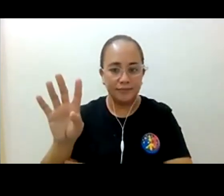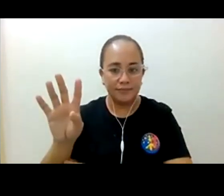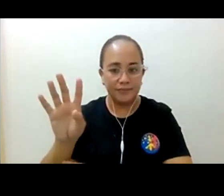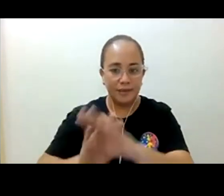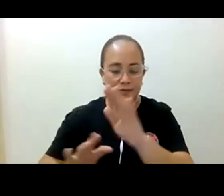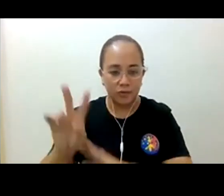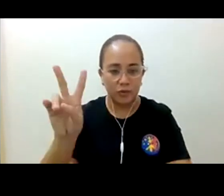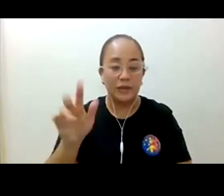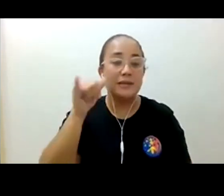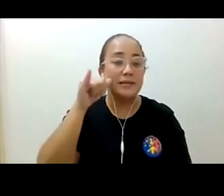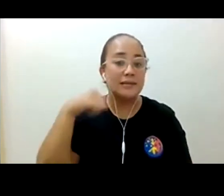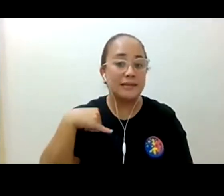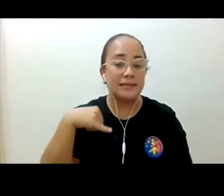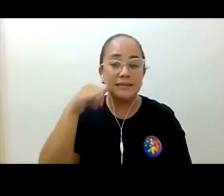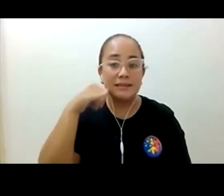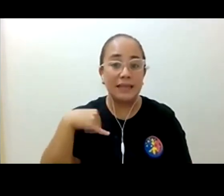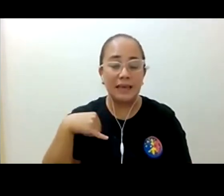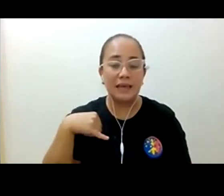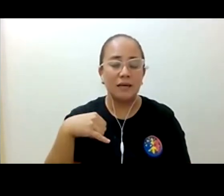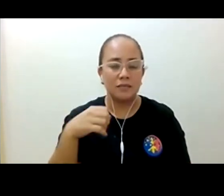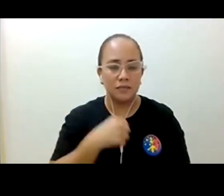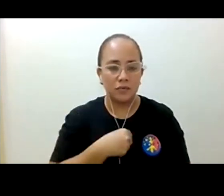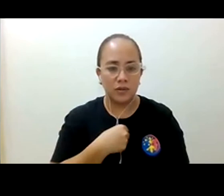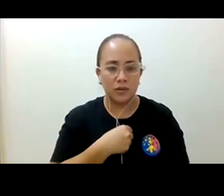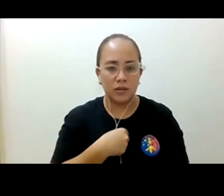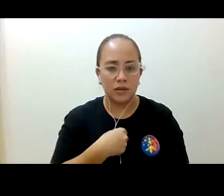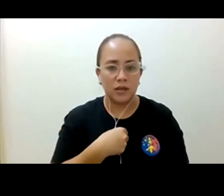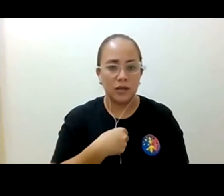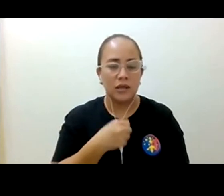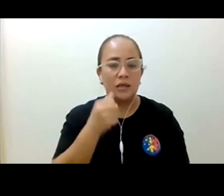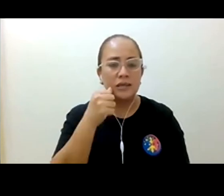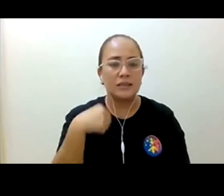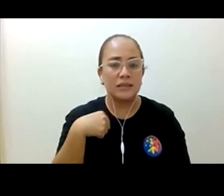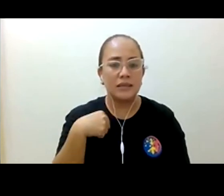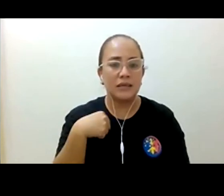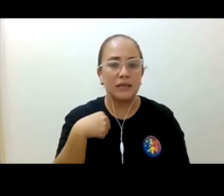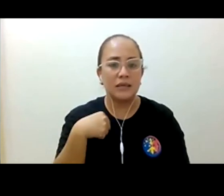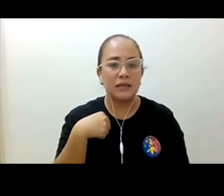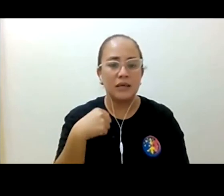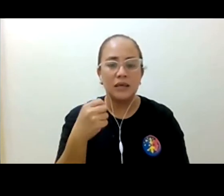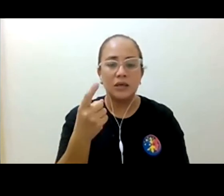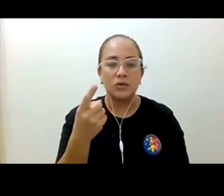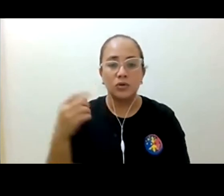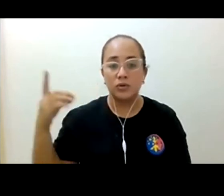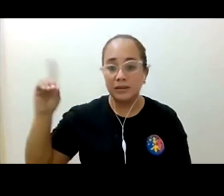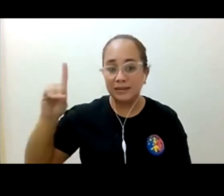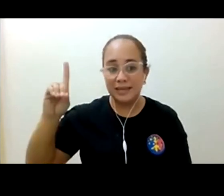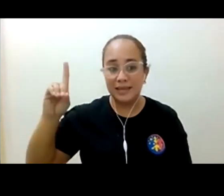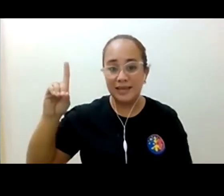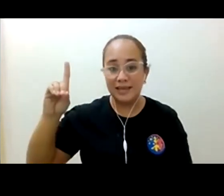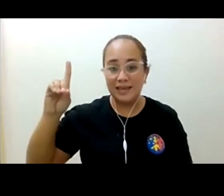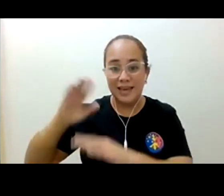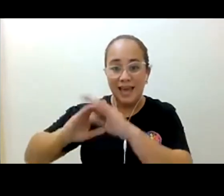Okay, so yesterday you did, you did by dominant hand shape.